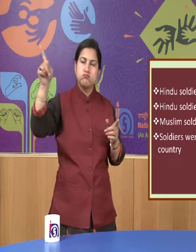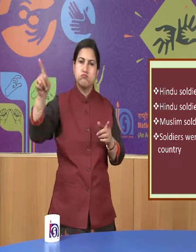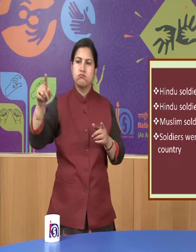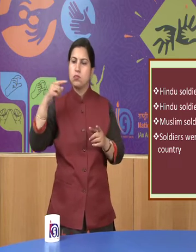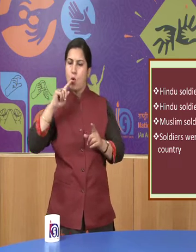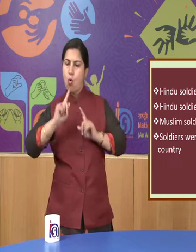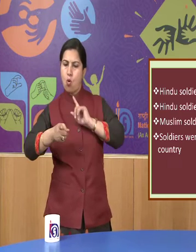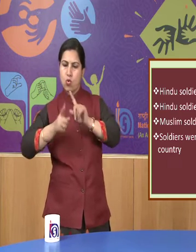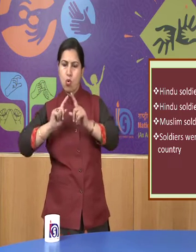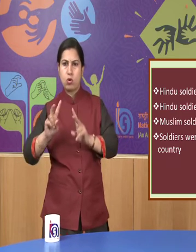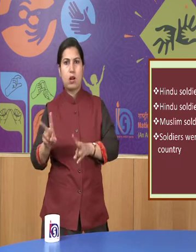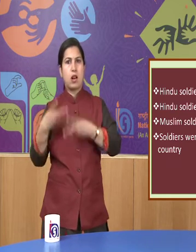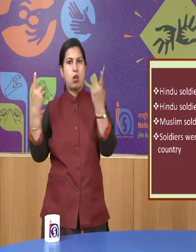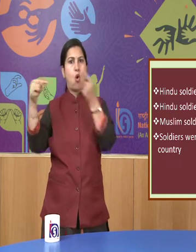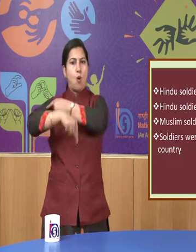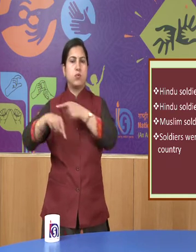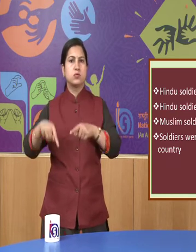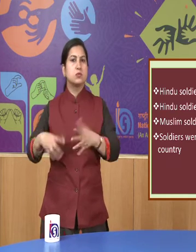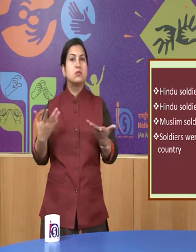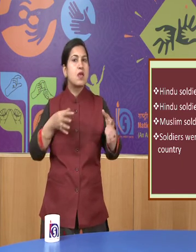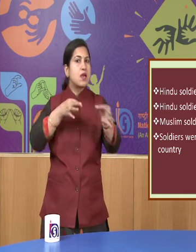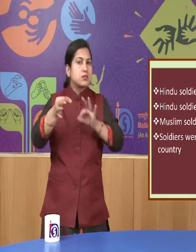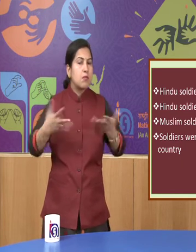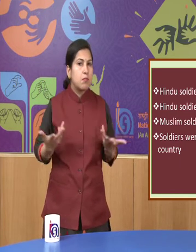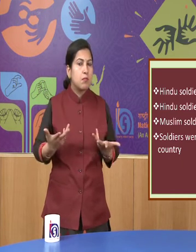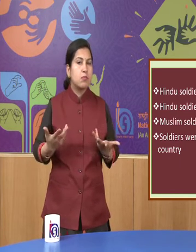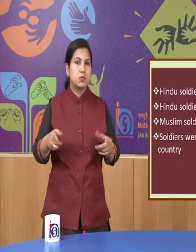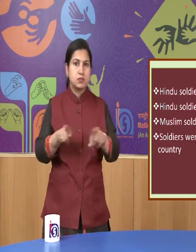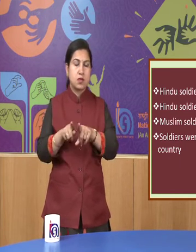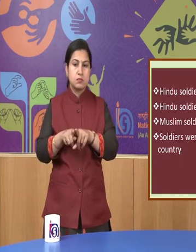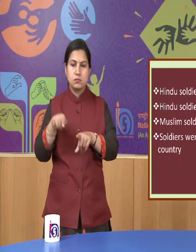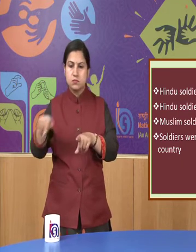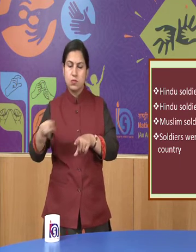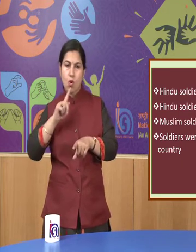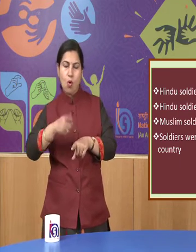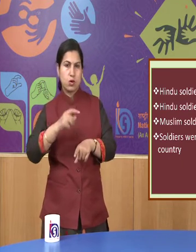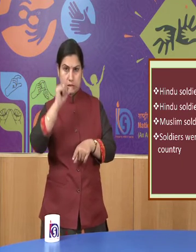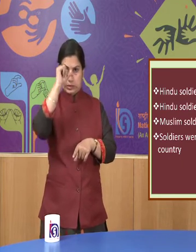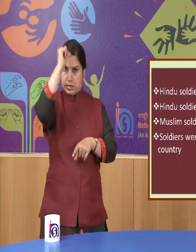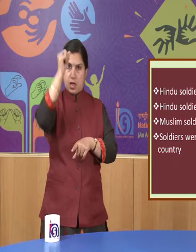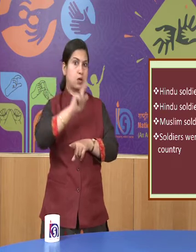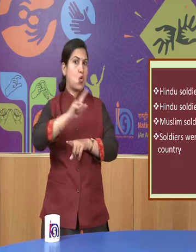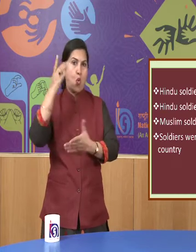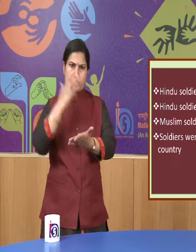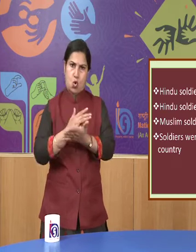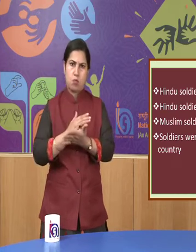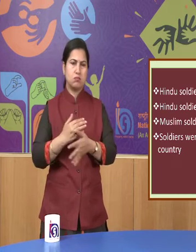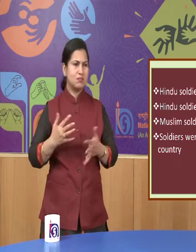For example, the Hindu soldiers were asked not to wear tilak on forehead and